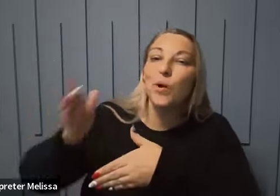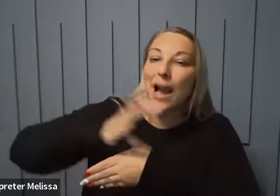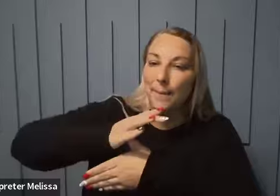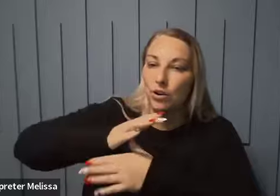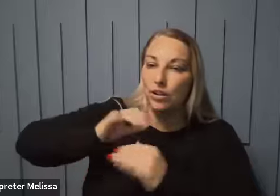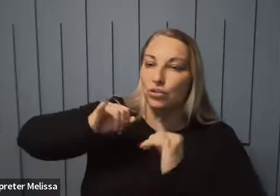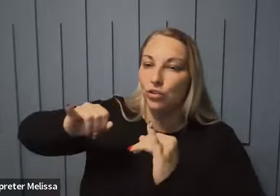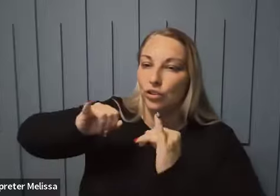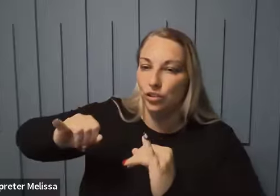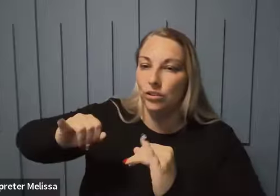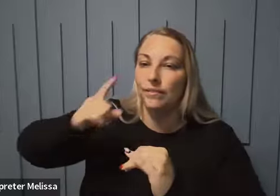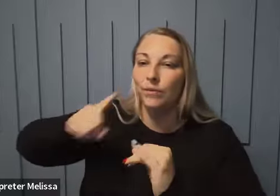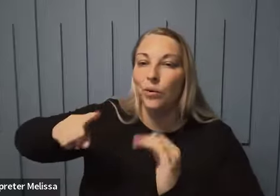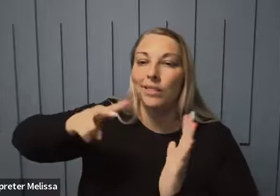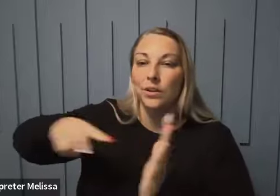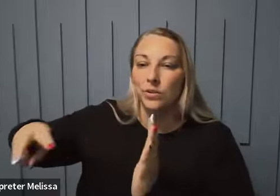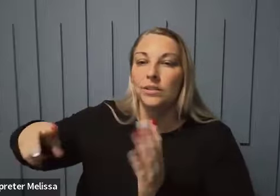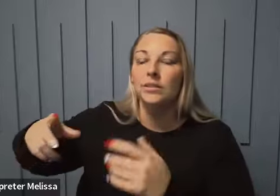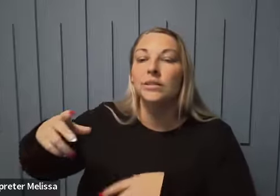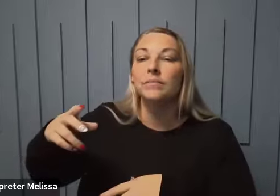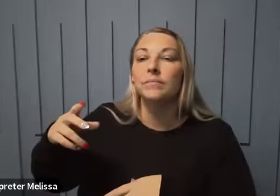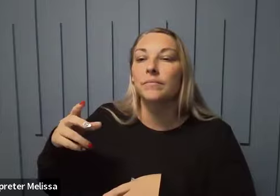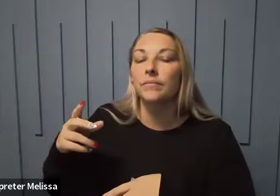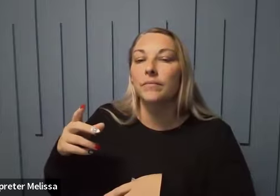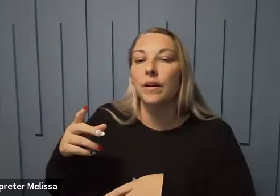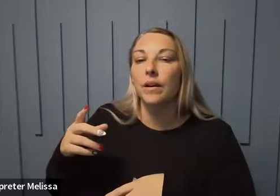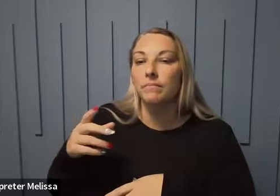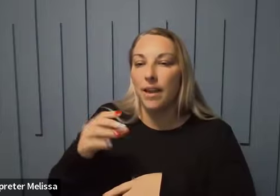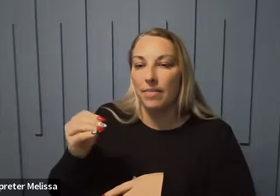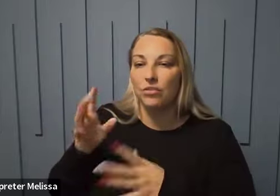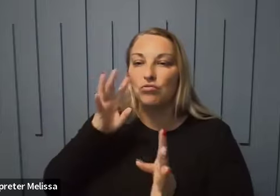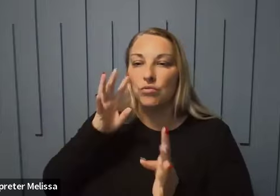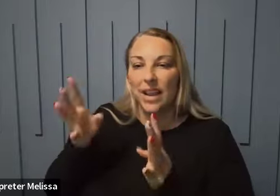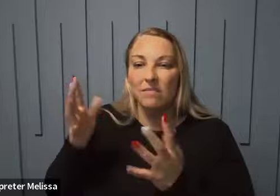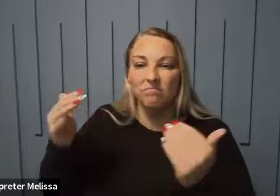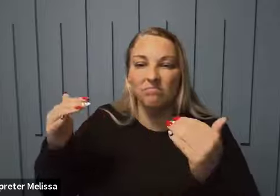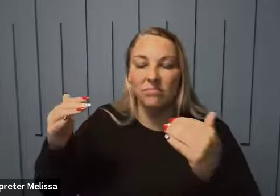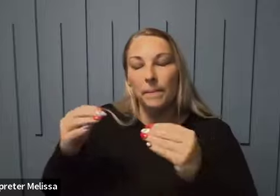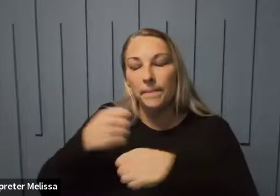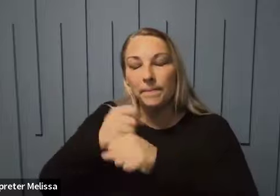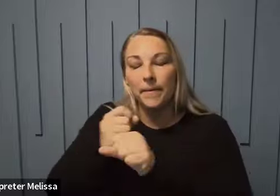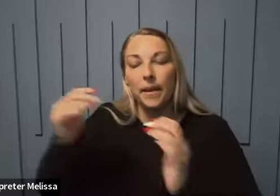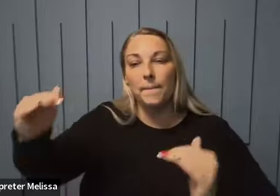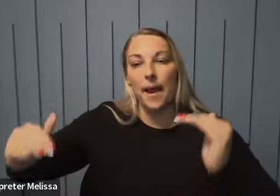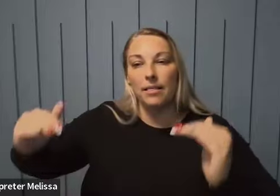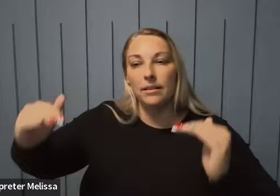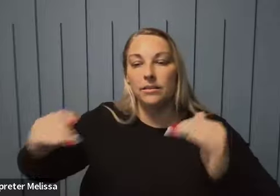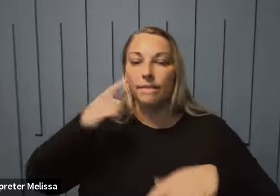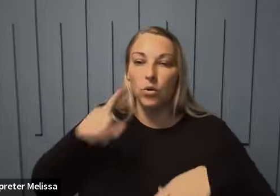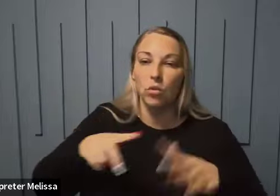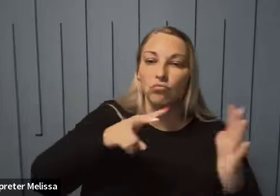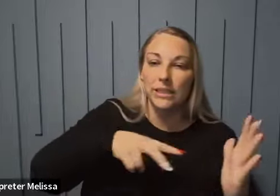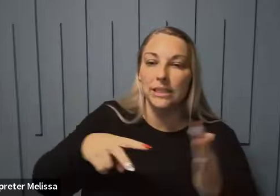for literacy lessons, so reading and language primarily, and we create a greater balance between reading and writing instruction. So we were